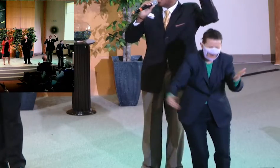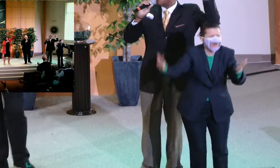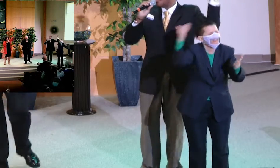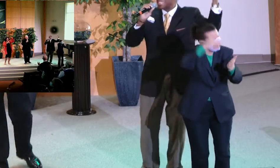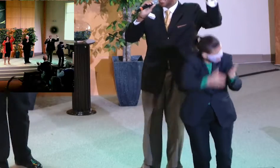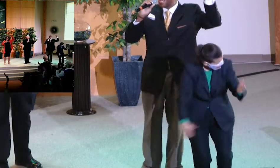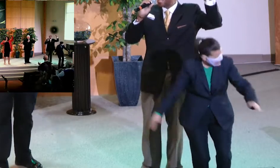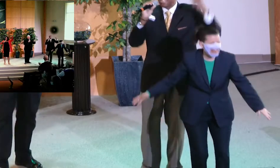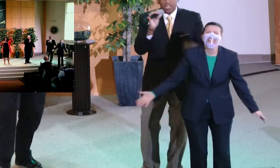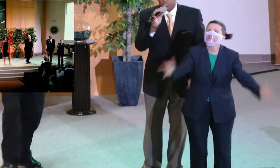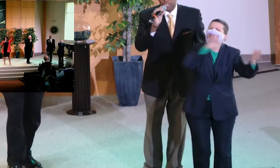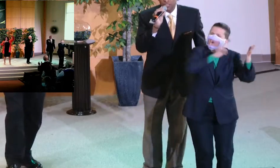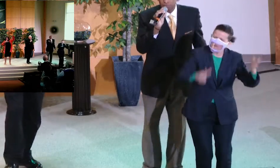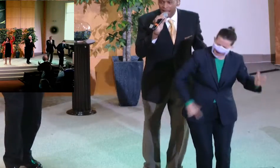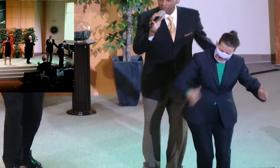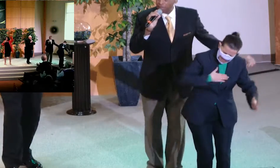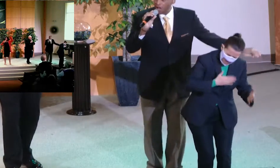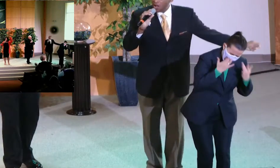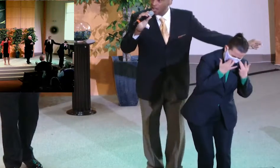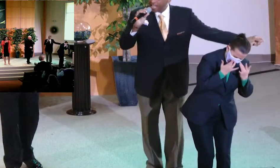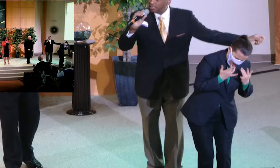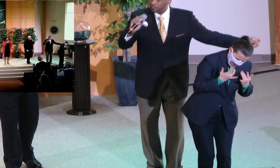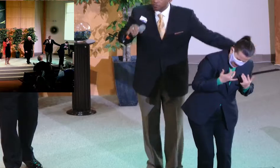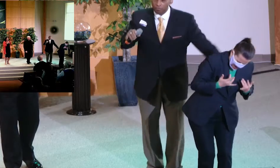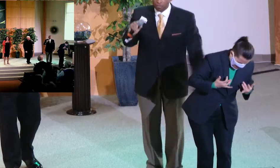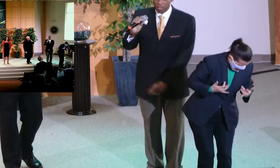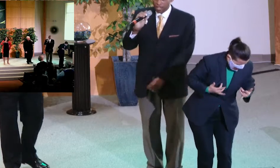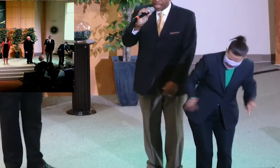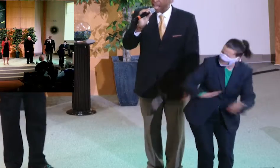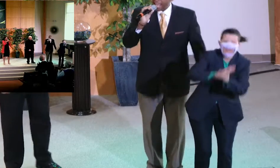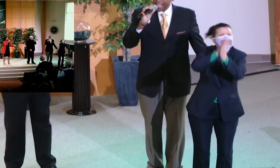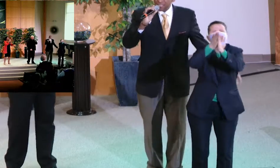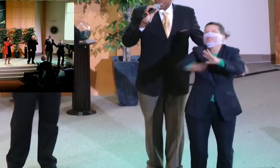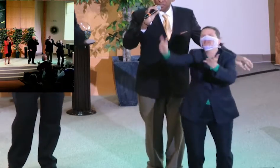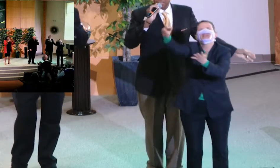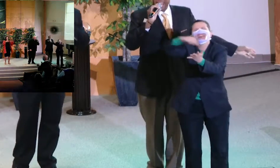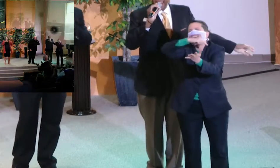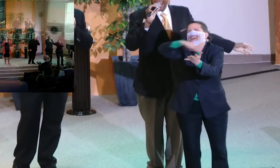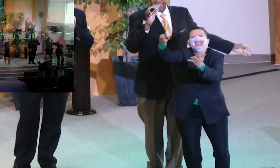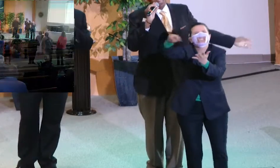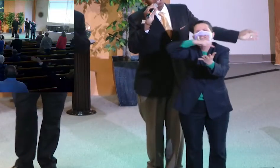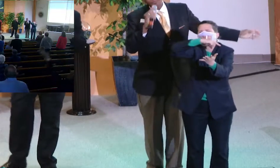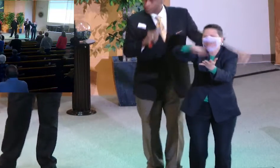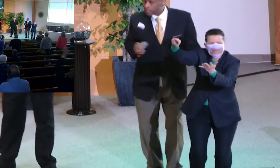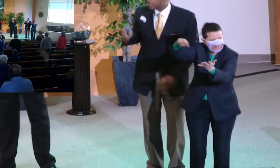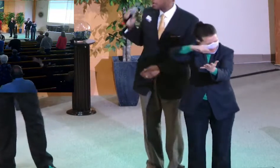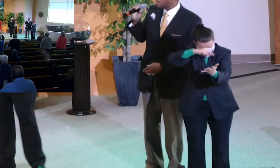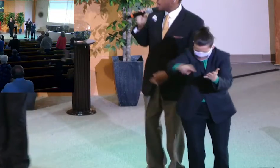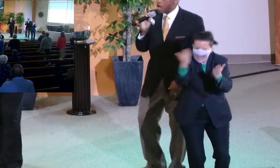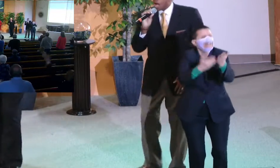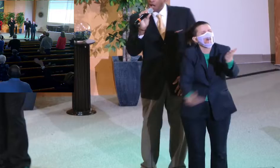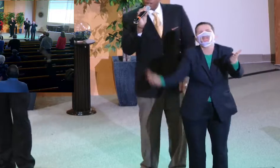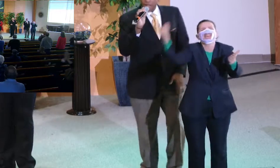and over again. You turn my You morning turned my morning. into dancing. You did it